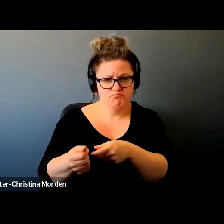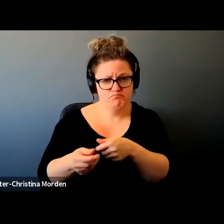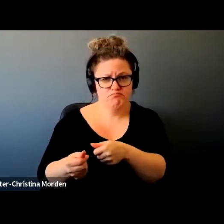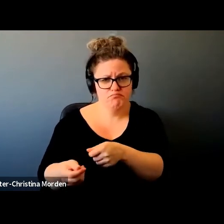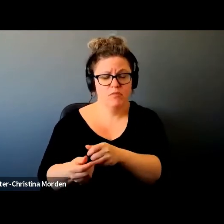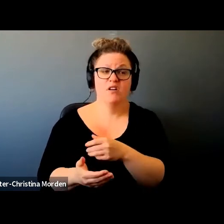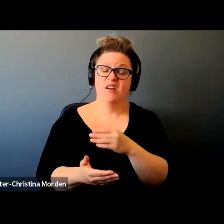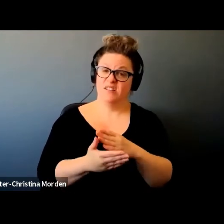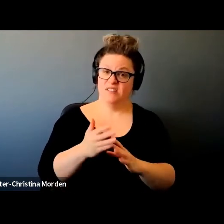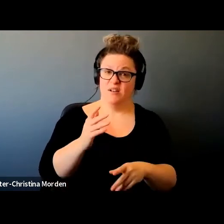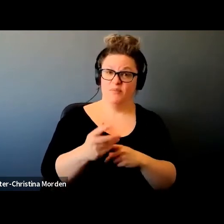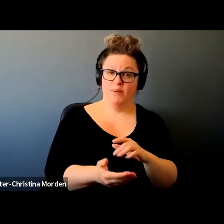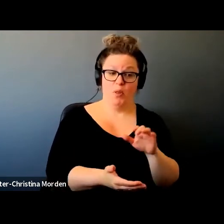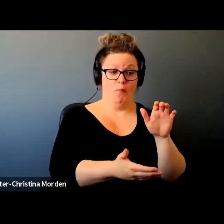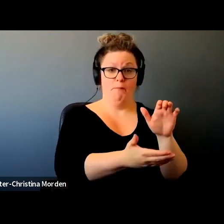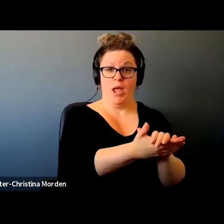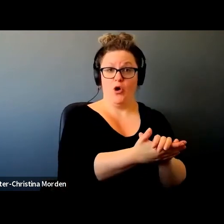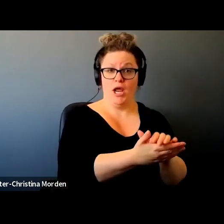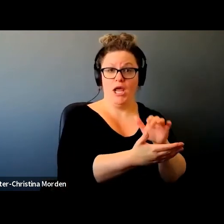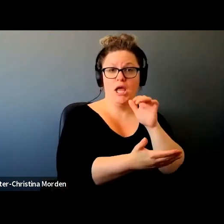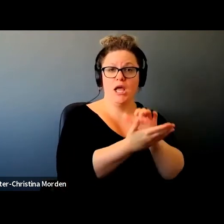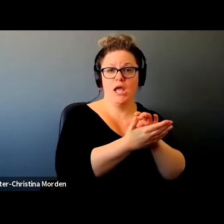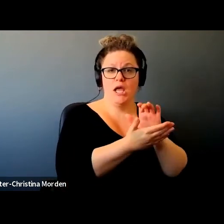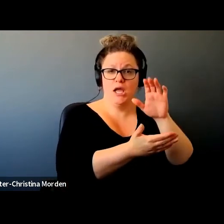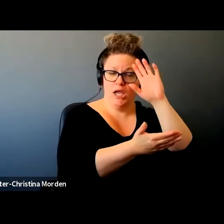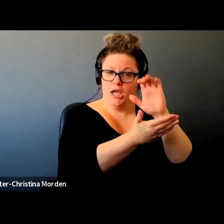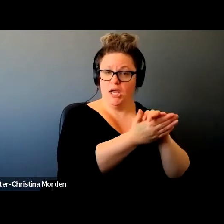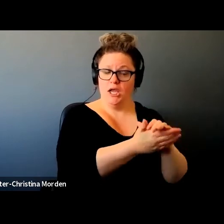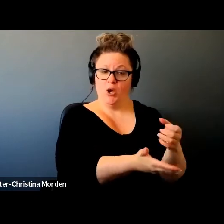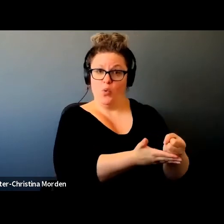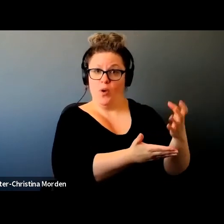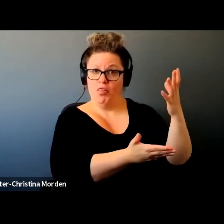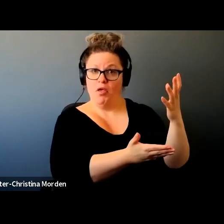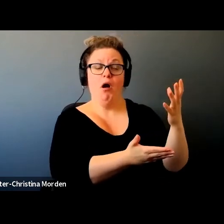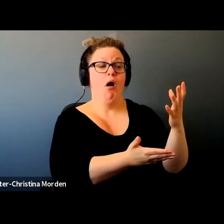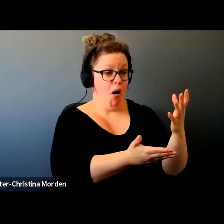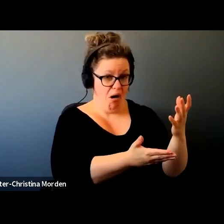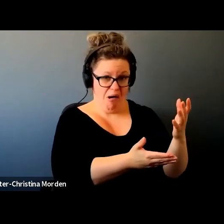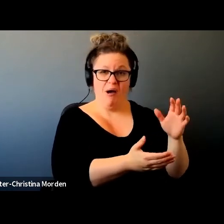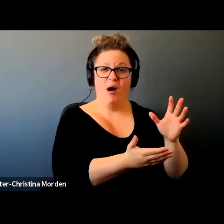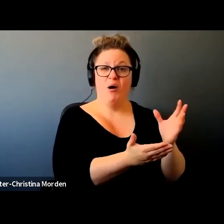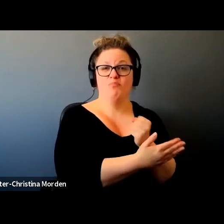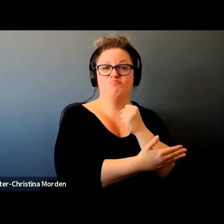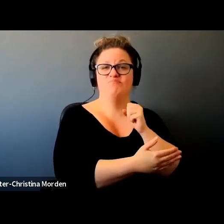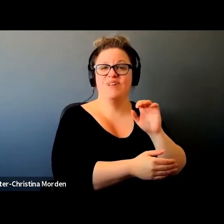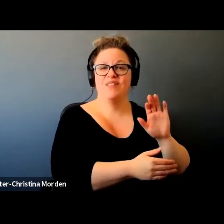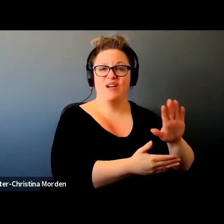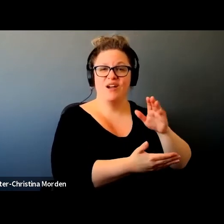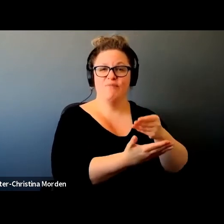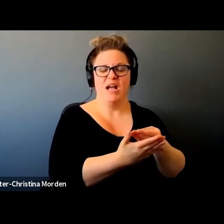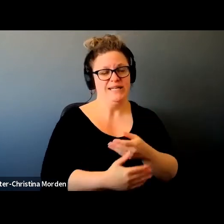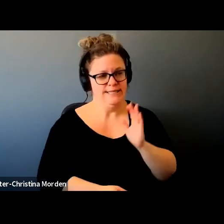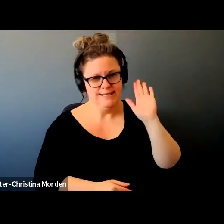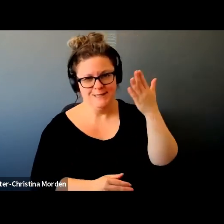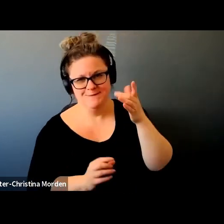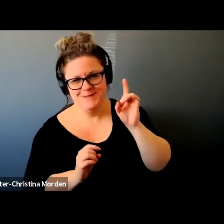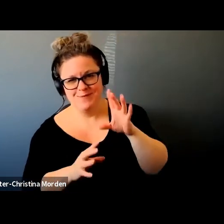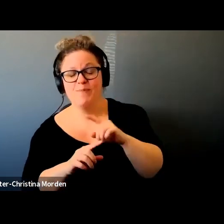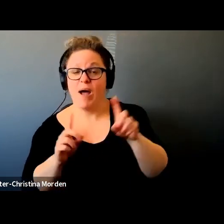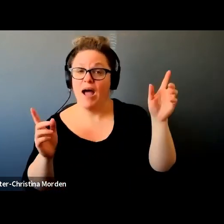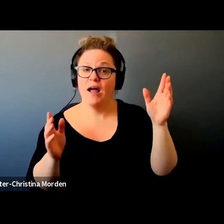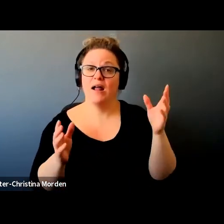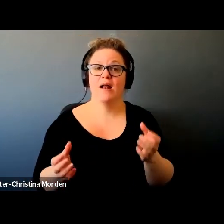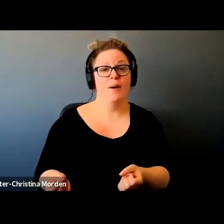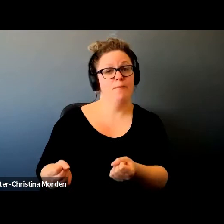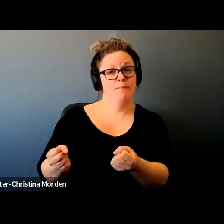marry rich. And it might sound like a terrible thing to say or kind of funny, but many of the artists who